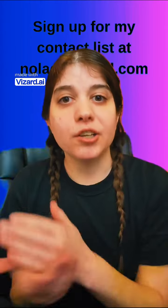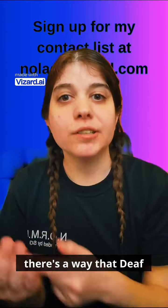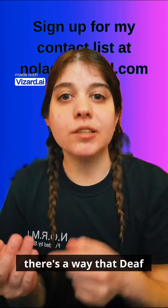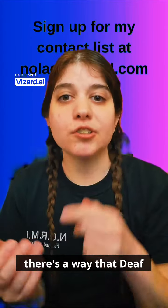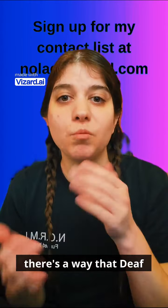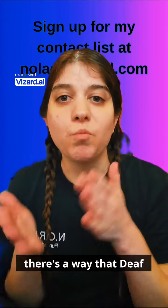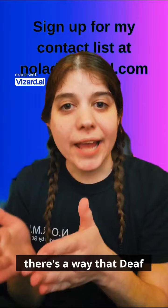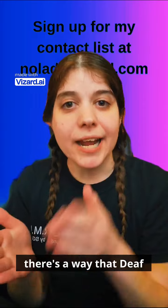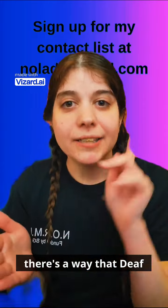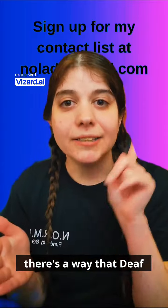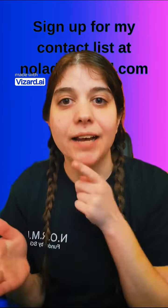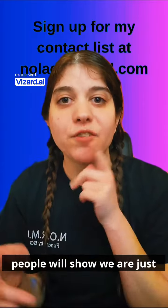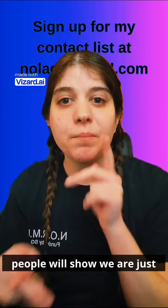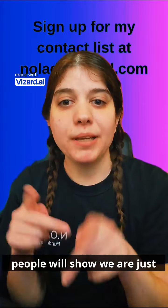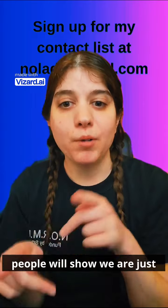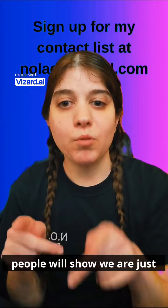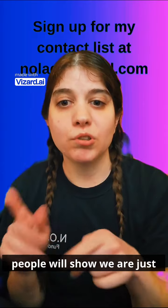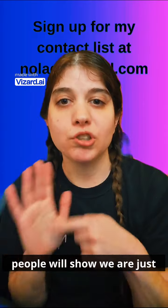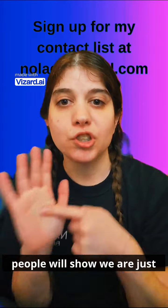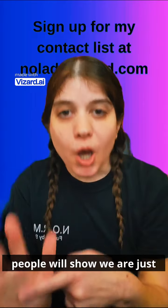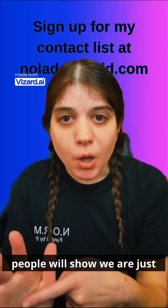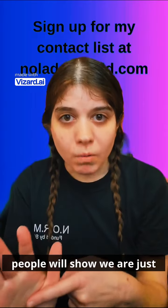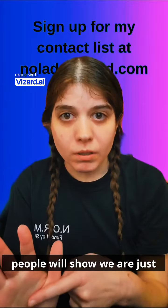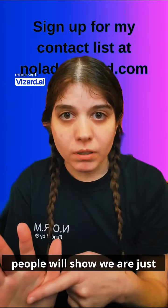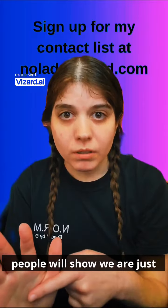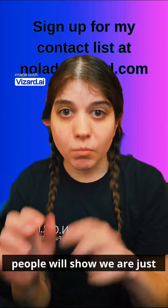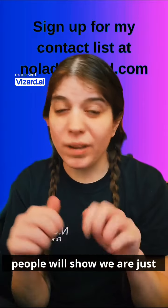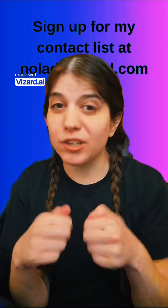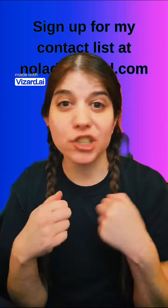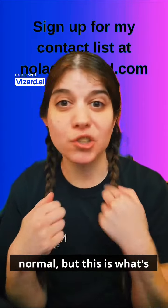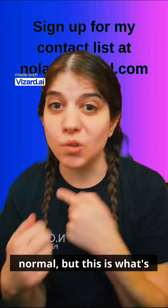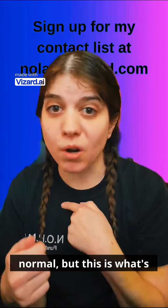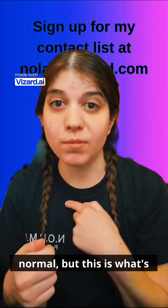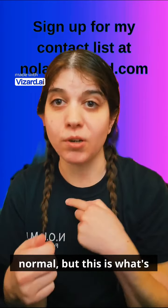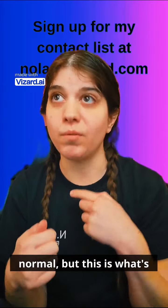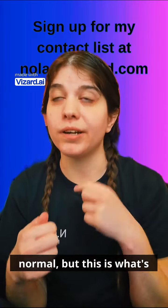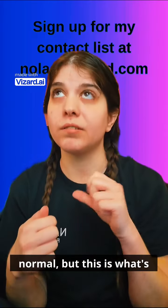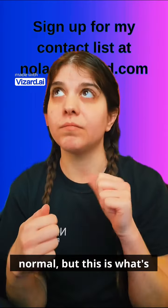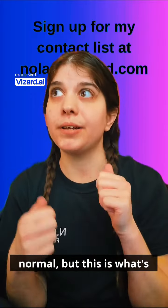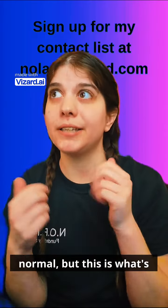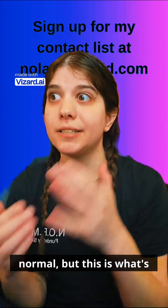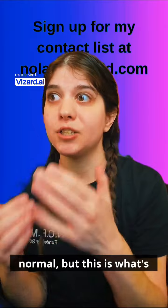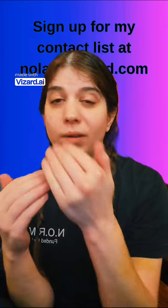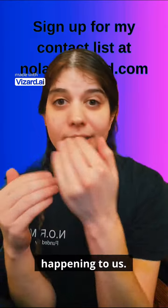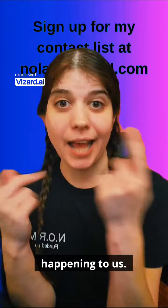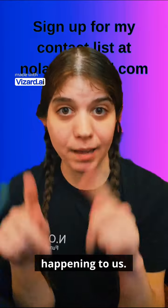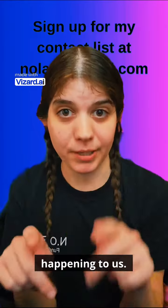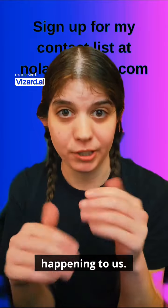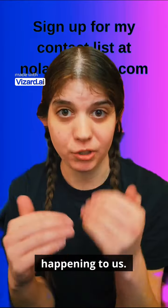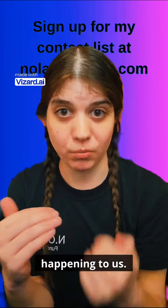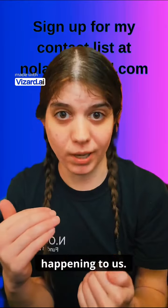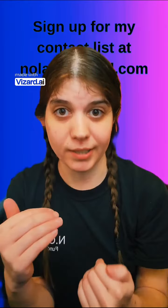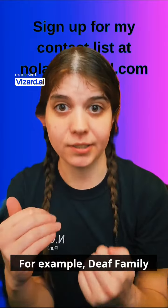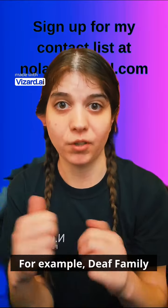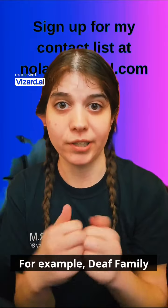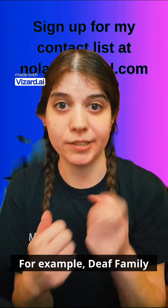there's a way that deaf people will show we are just normal. But this is what's happening to us. For